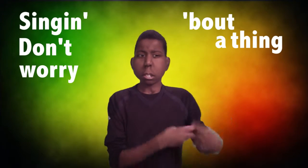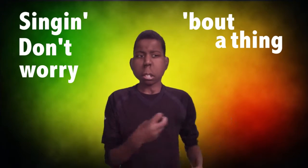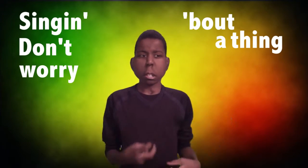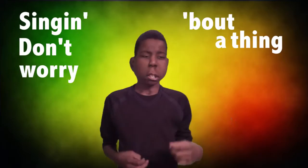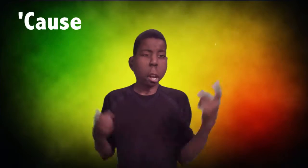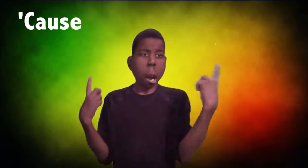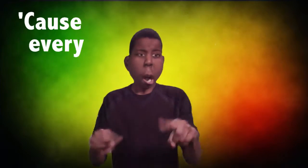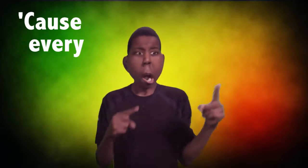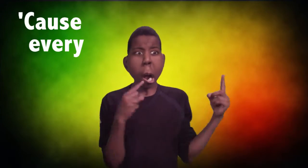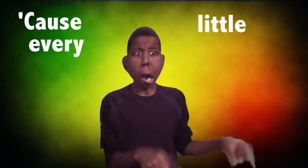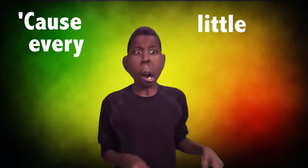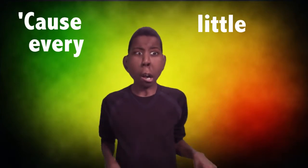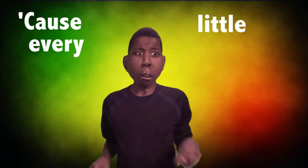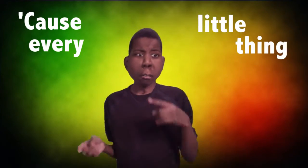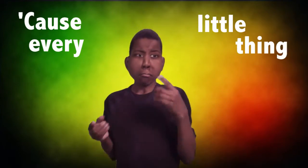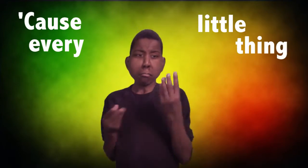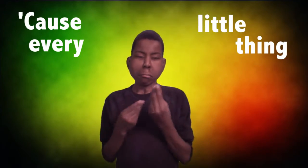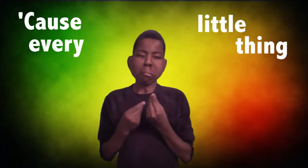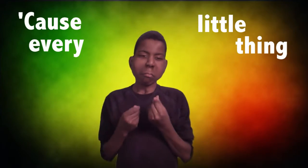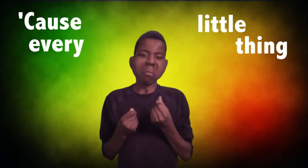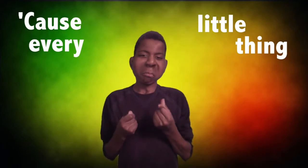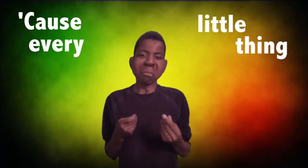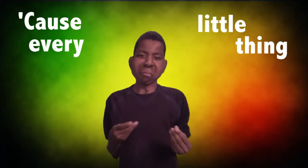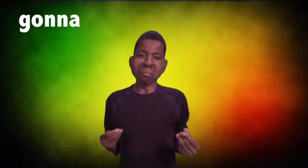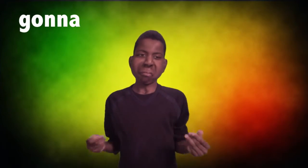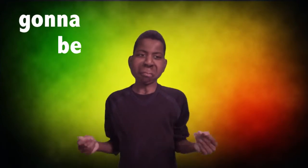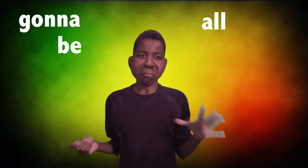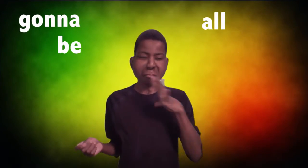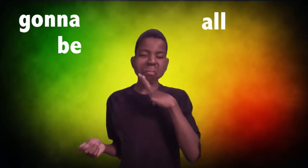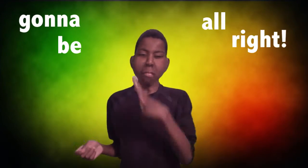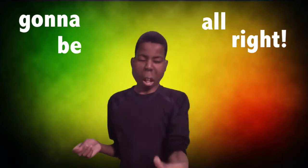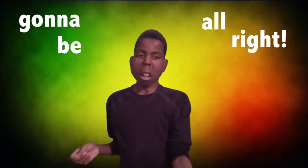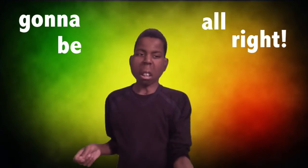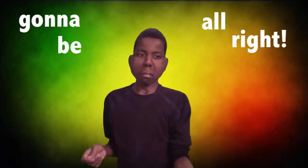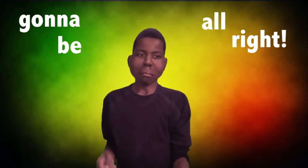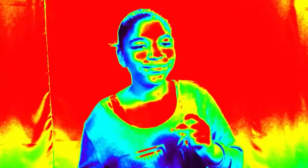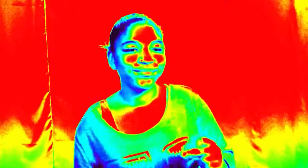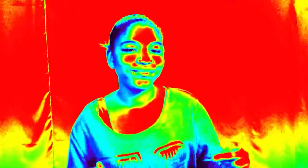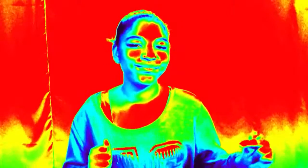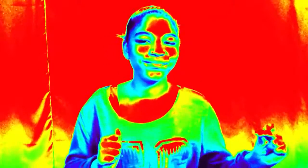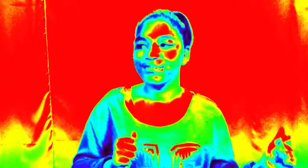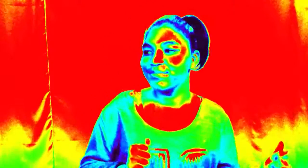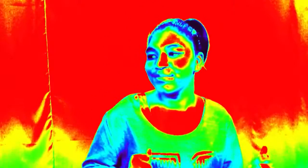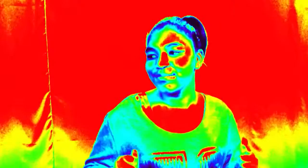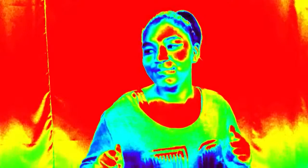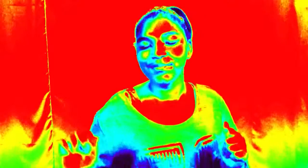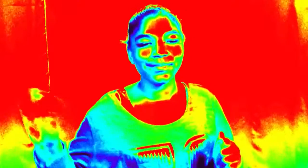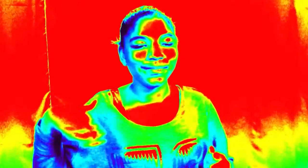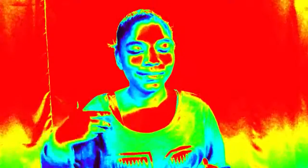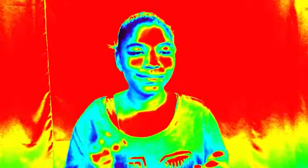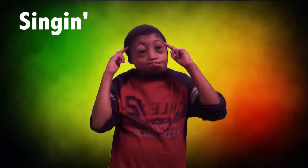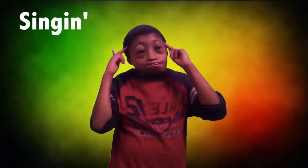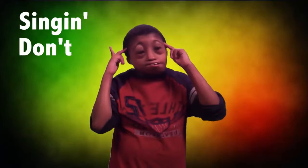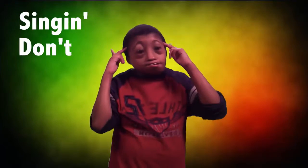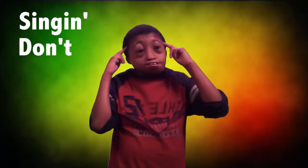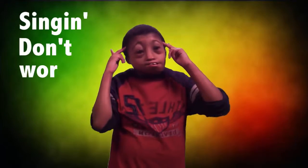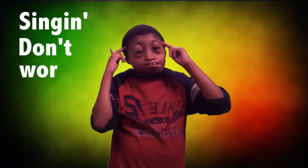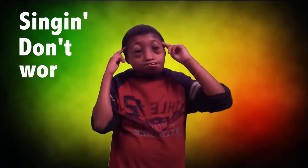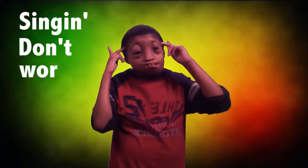Cause every little thing Gonna be alright I won't worry Don't